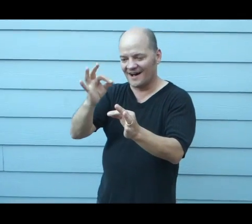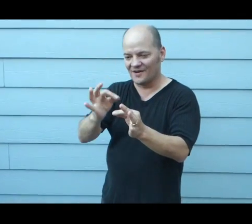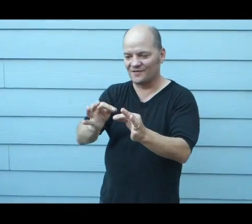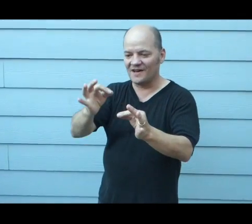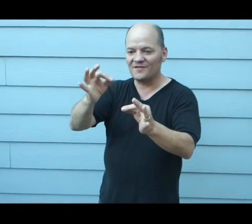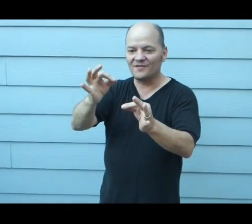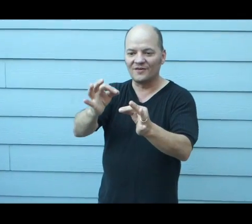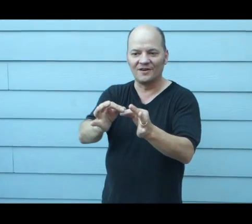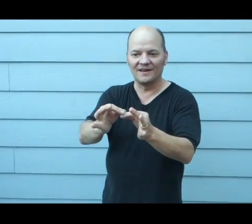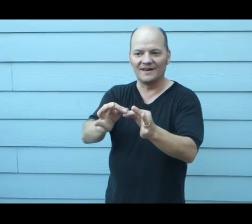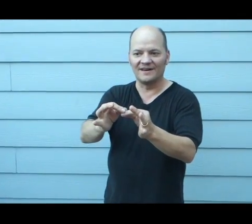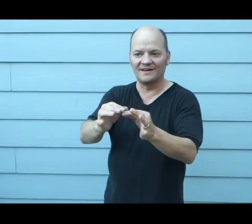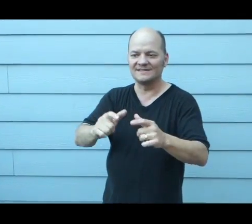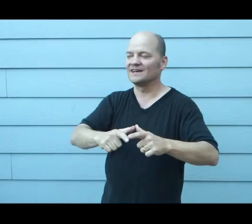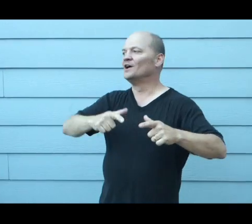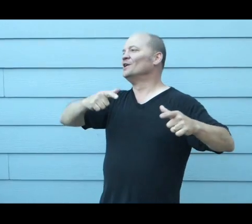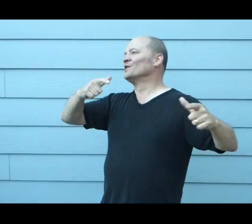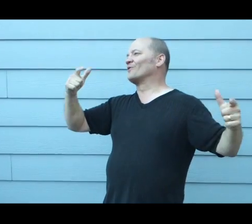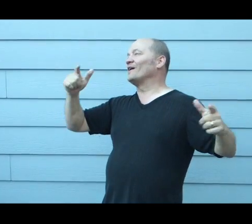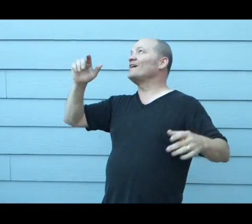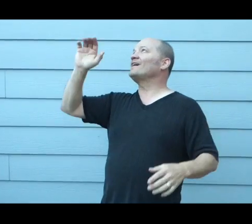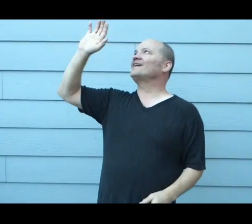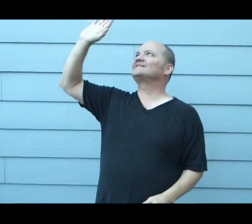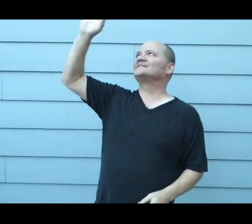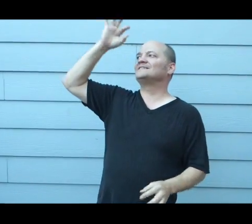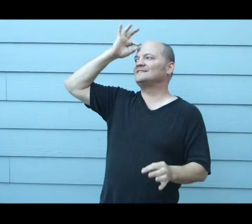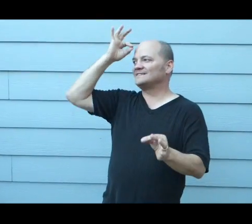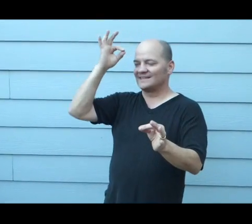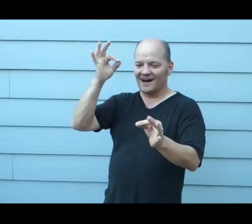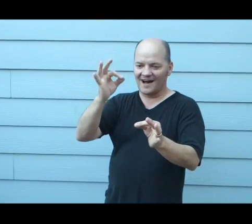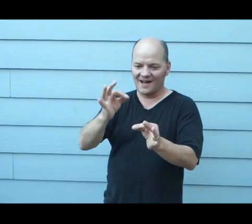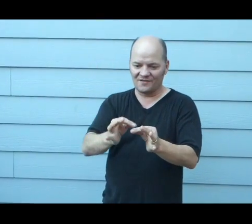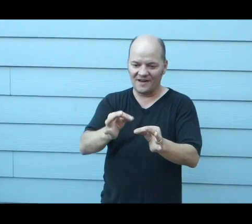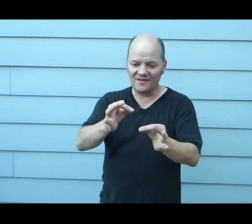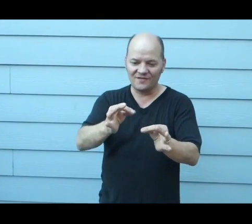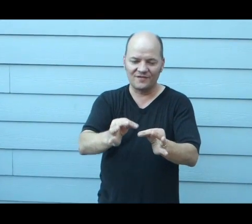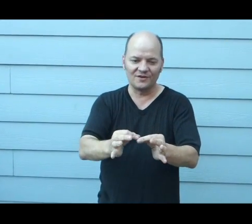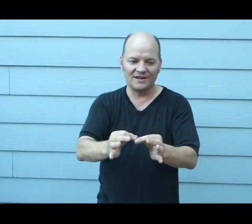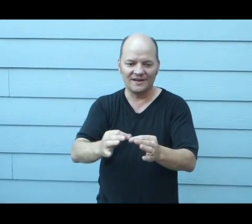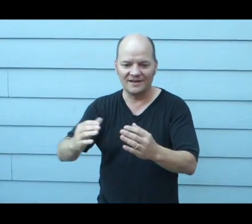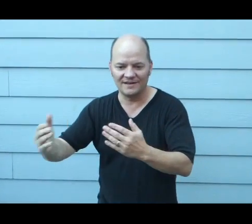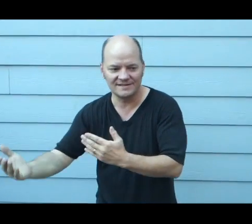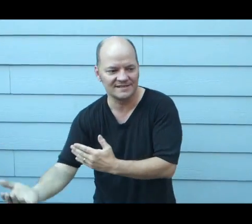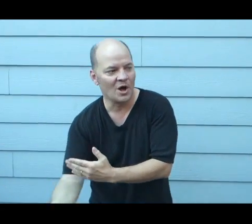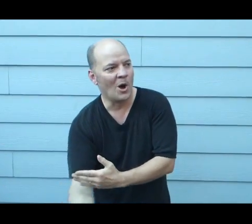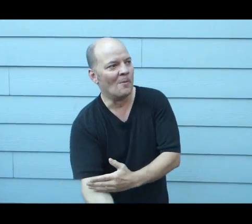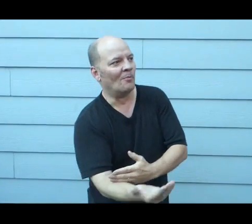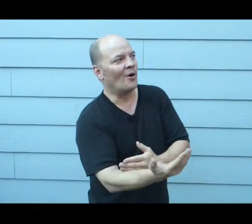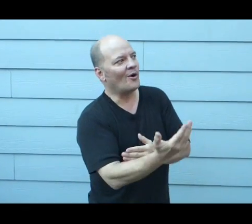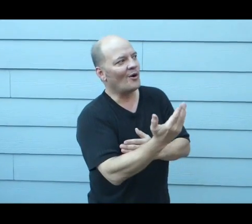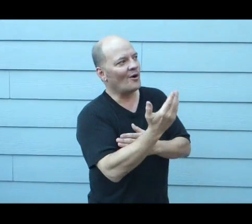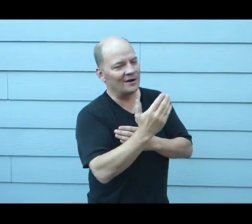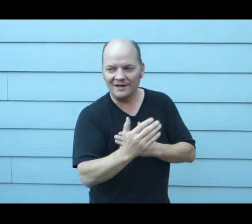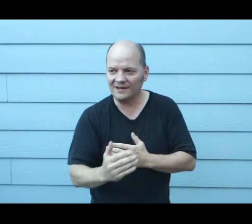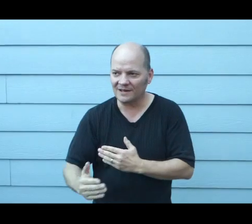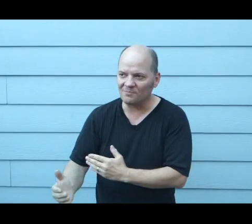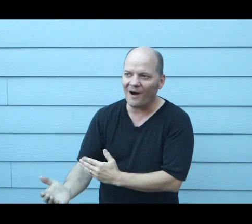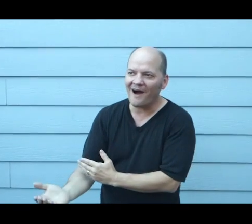thy faithfulness, great is thy faithfulness. Morning